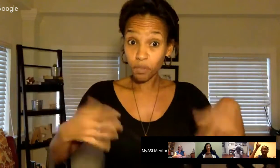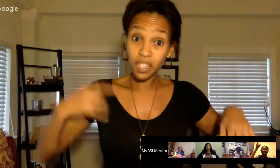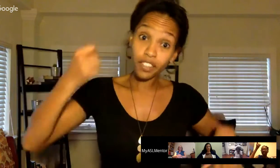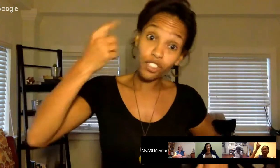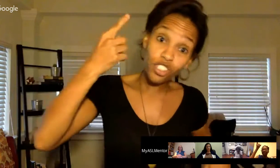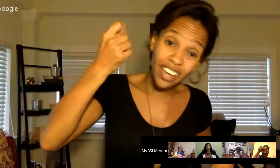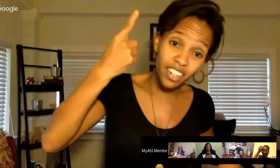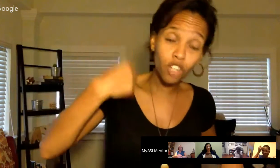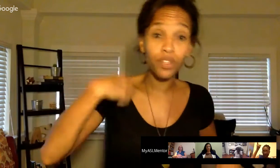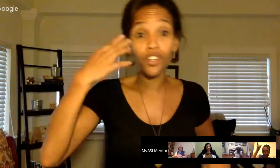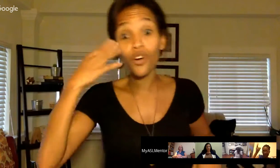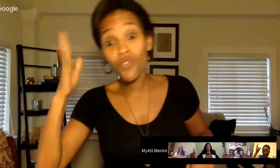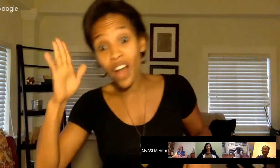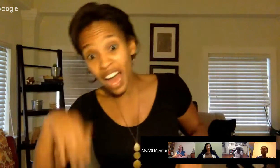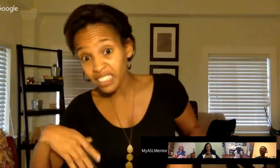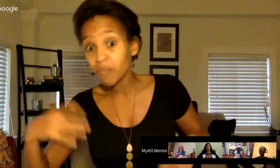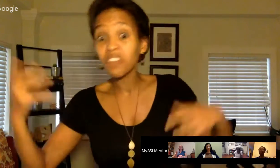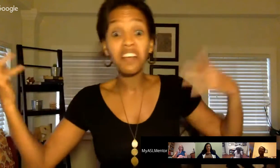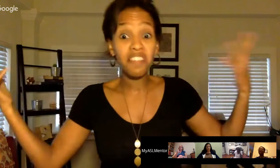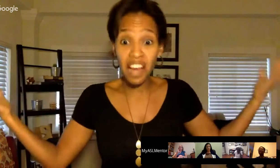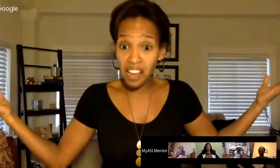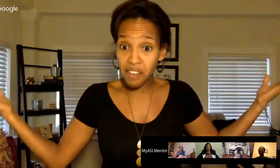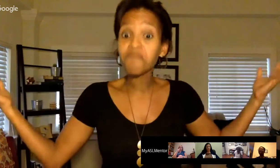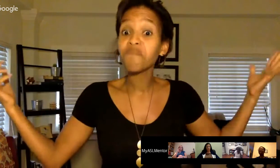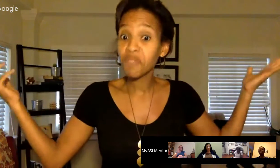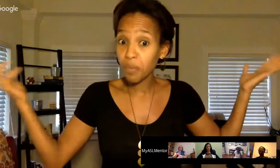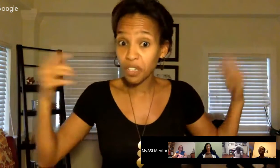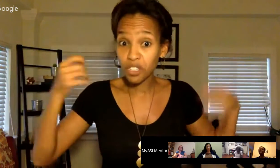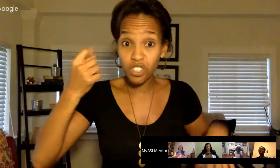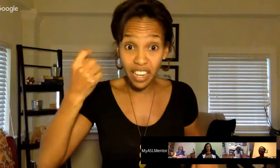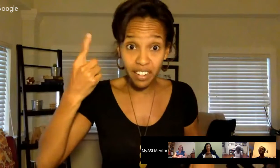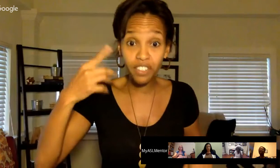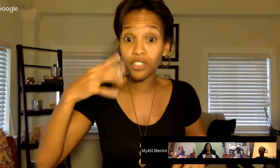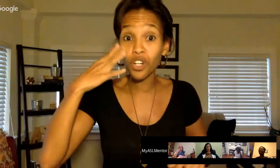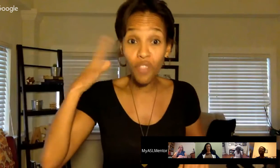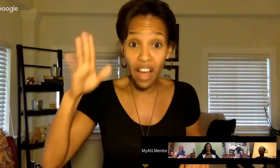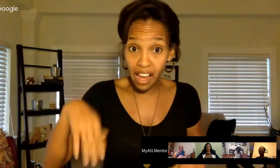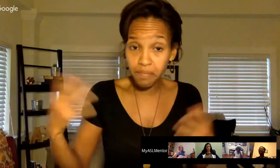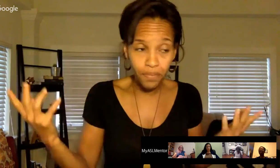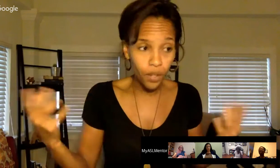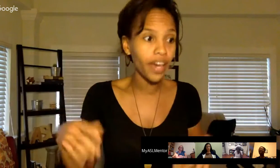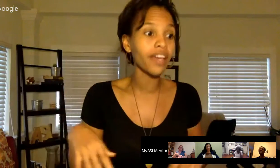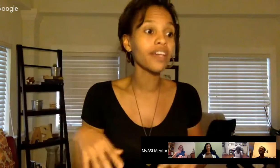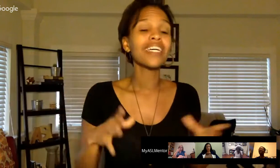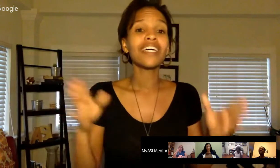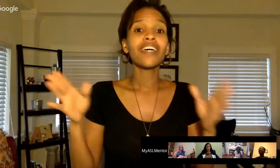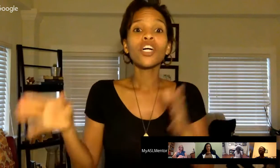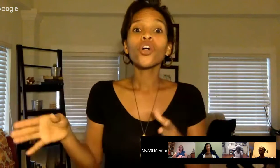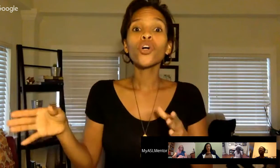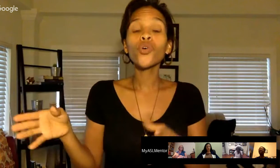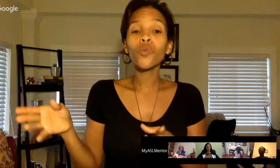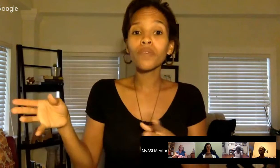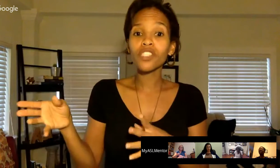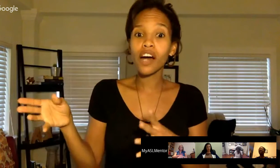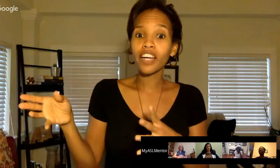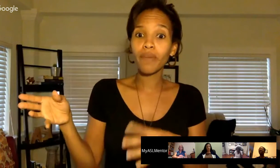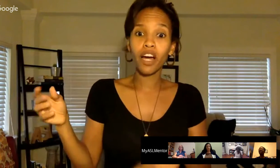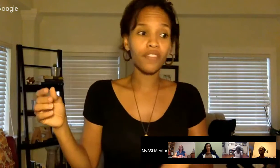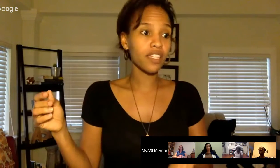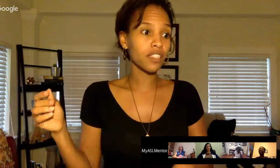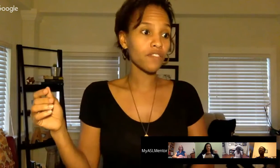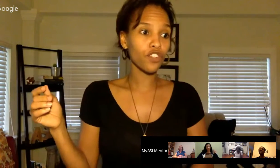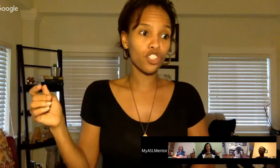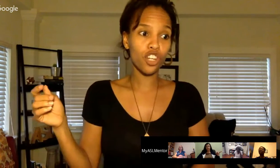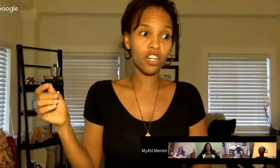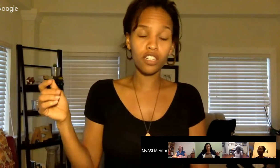transition could be understand, could be know that, something like that. Yep, understand or know that, okay? Who or what are we talking about